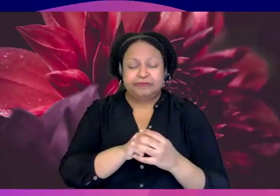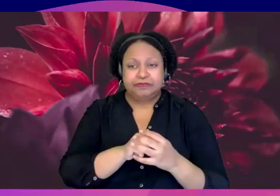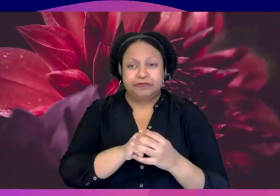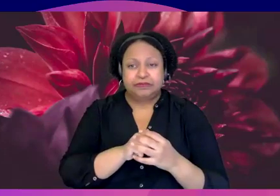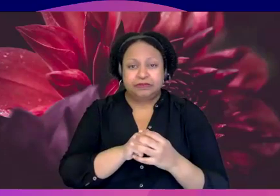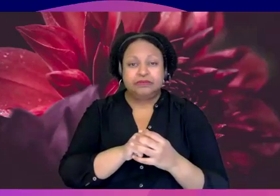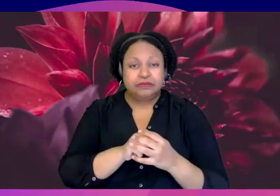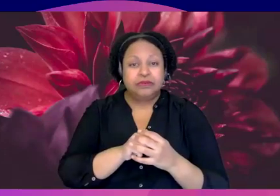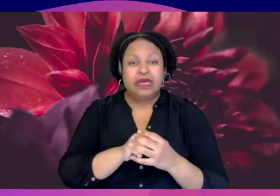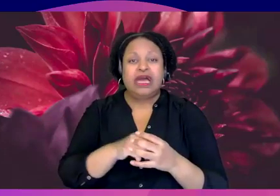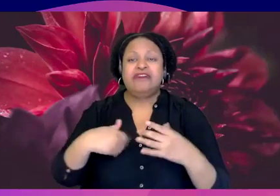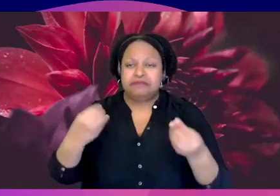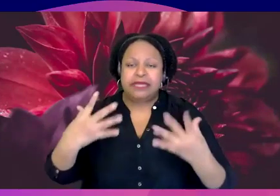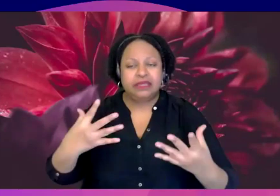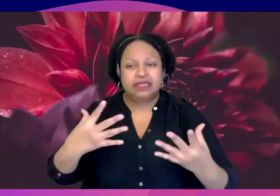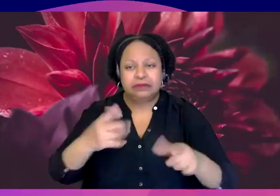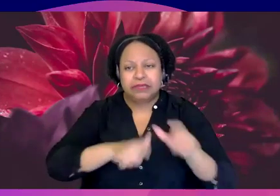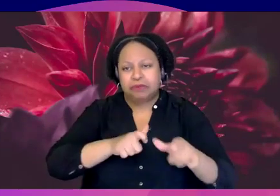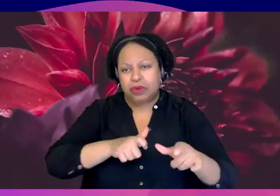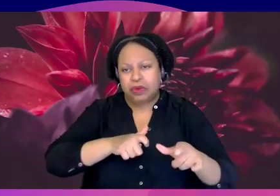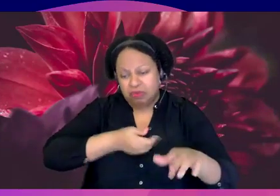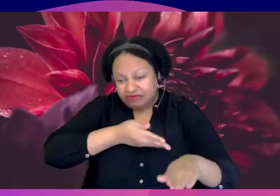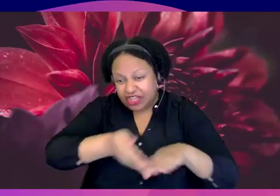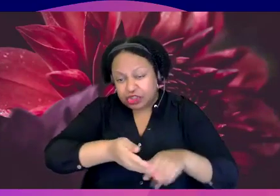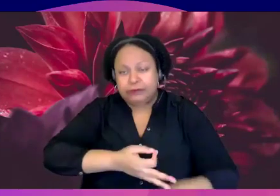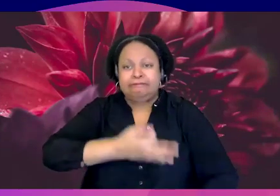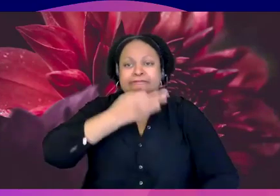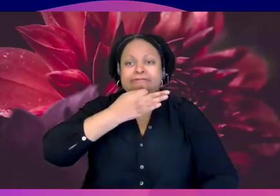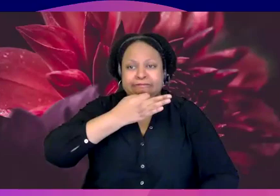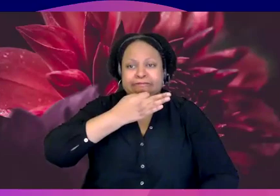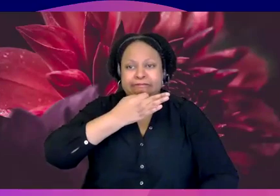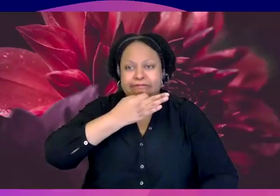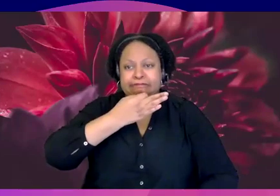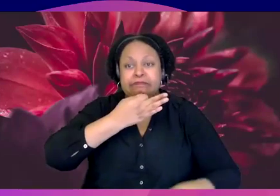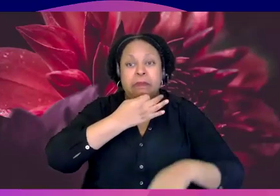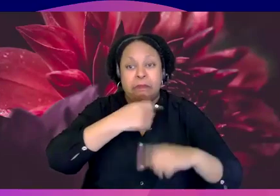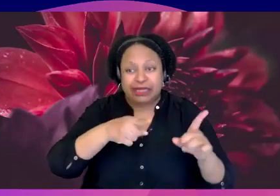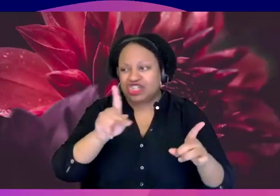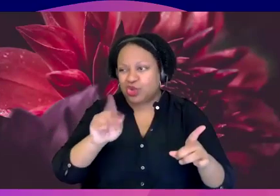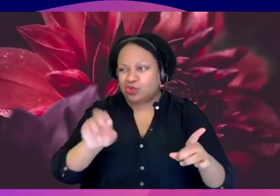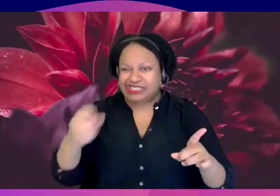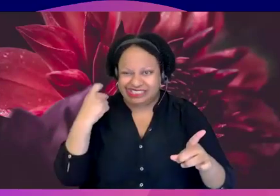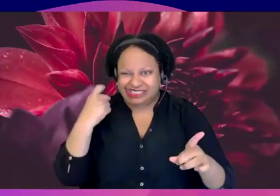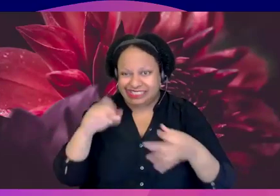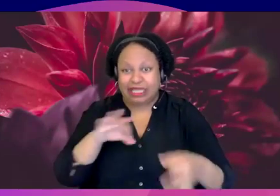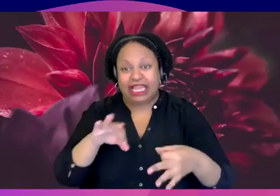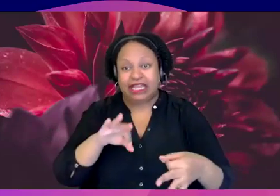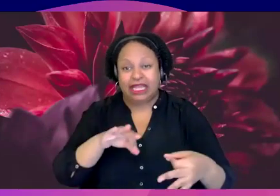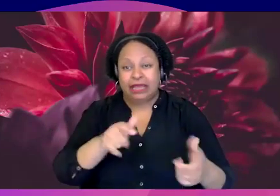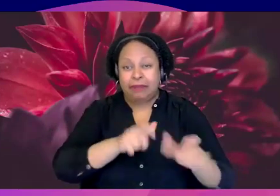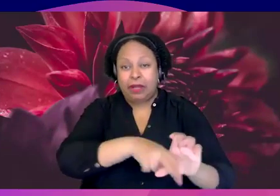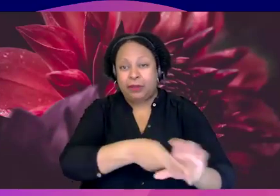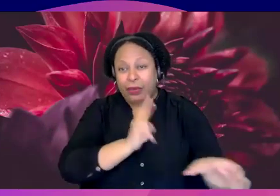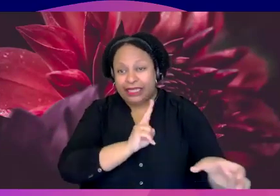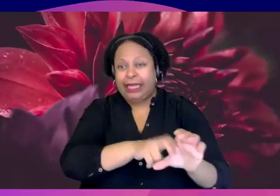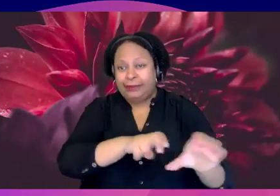We have so much professional expertise in this field that we are losing, as Chris said, when people leave. And the